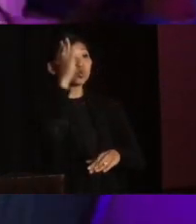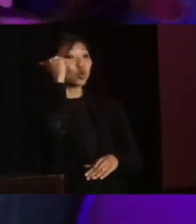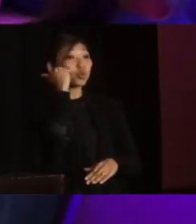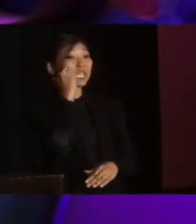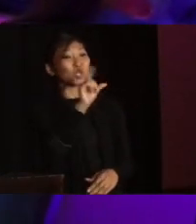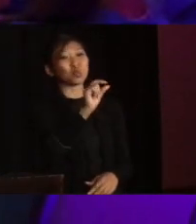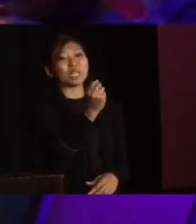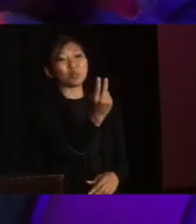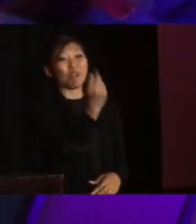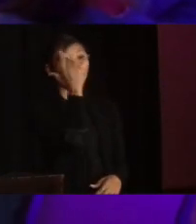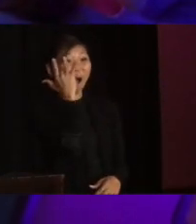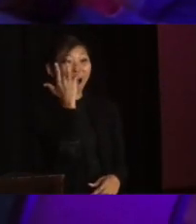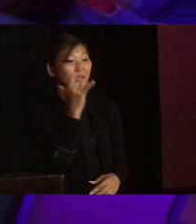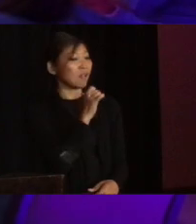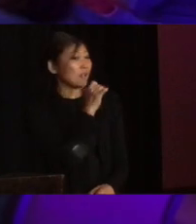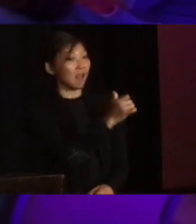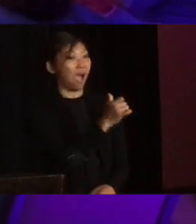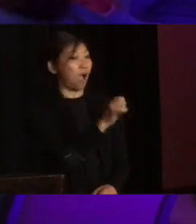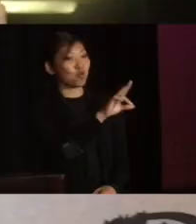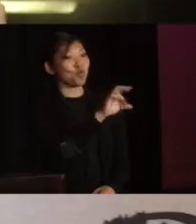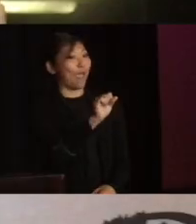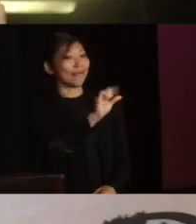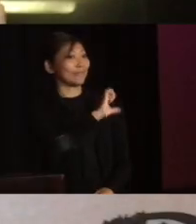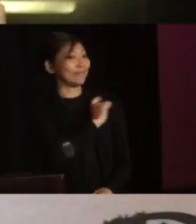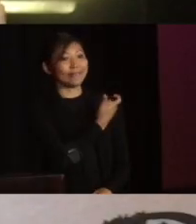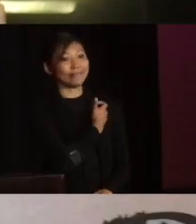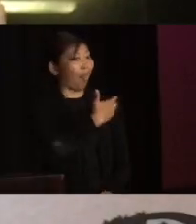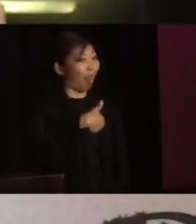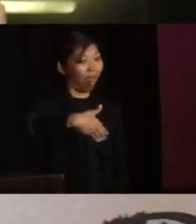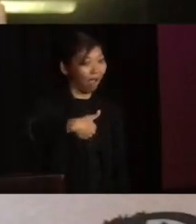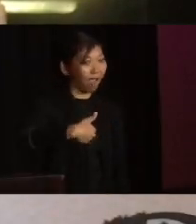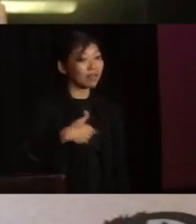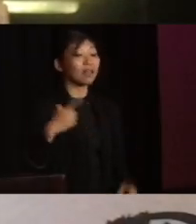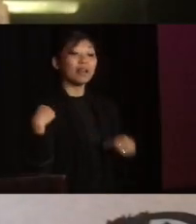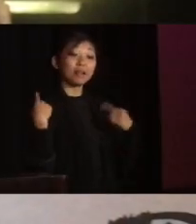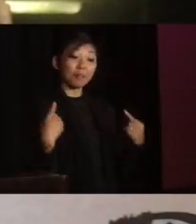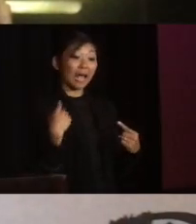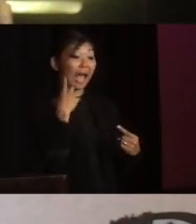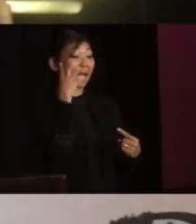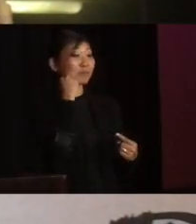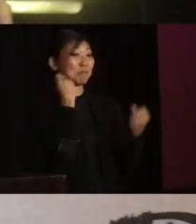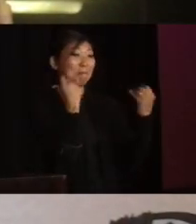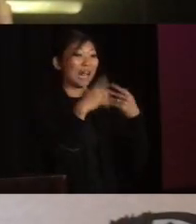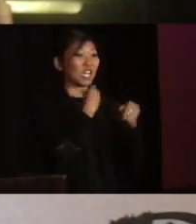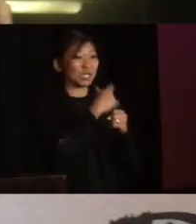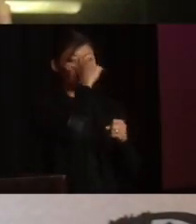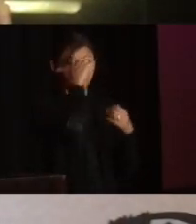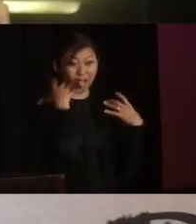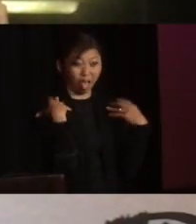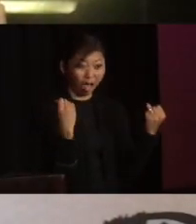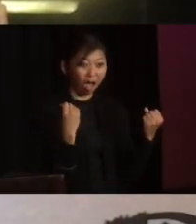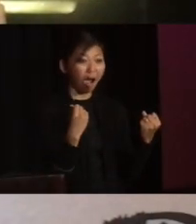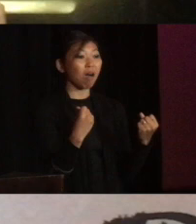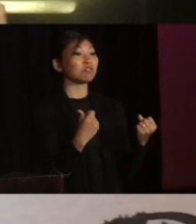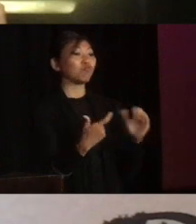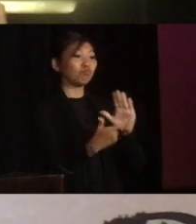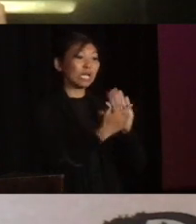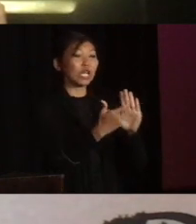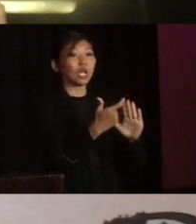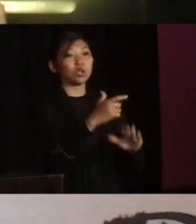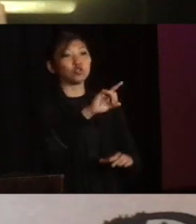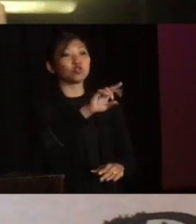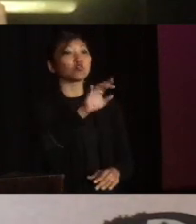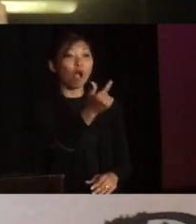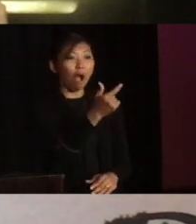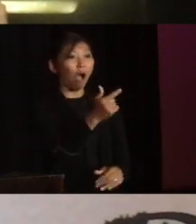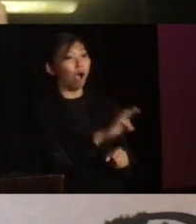US citizenship and had experienced years of struggles with mental health, as well as illegal drug use and things that just got